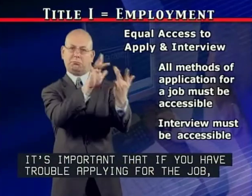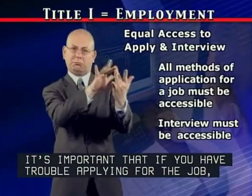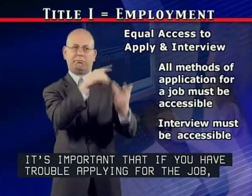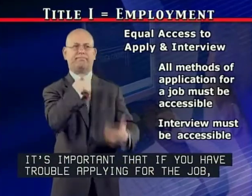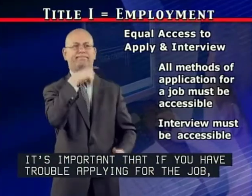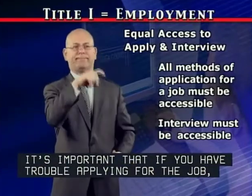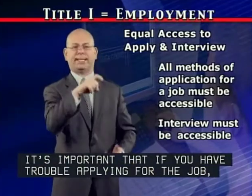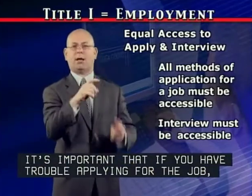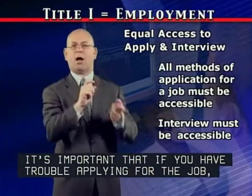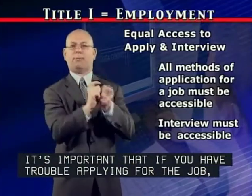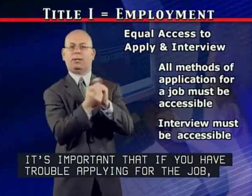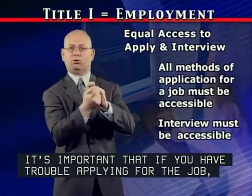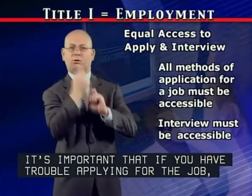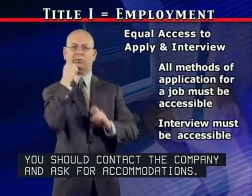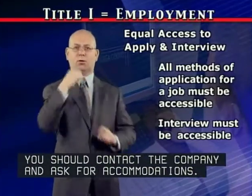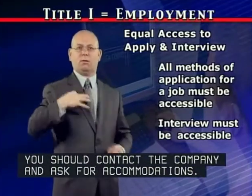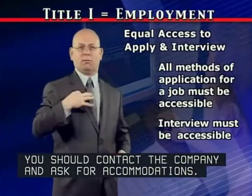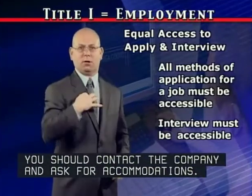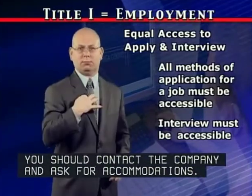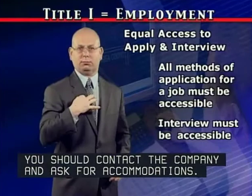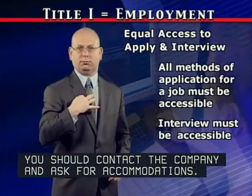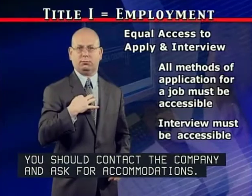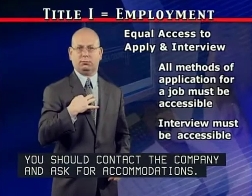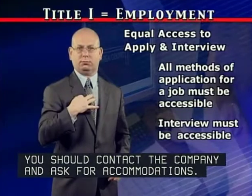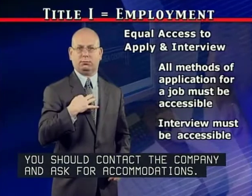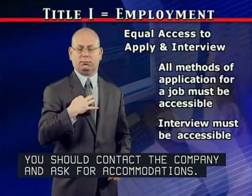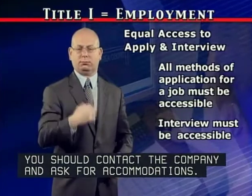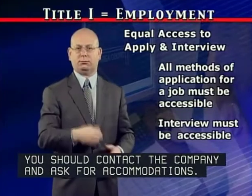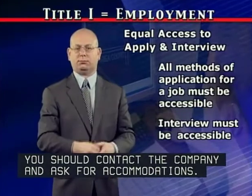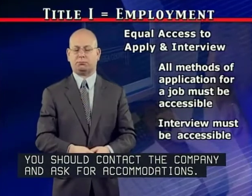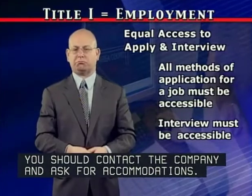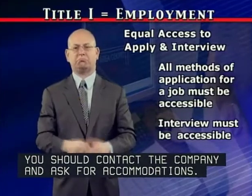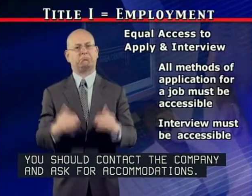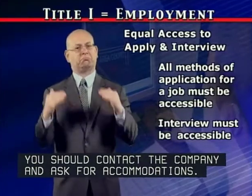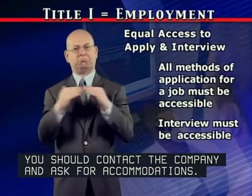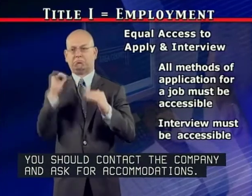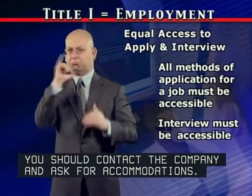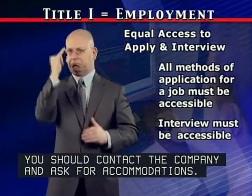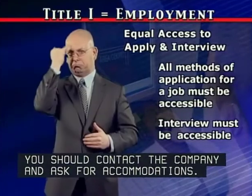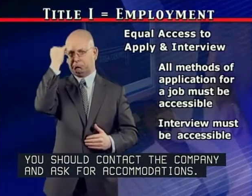trouble applying for the job, you should contact the company and ask for accommodations.